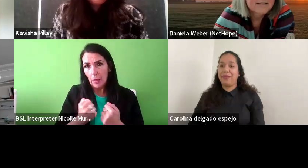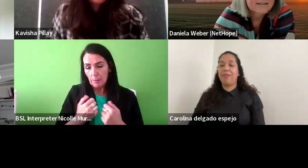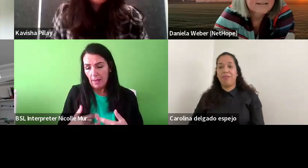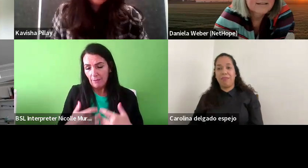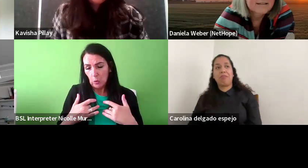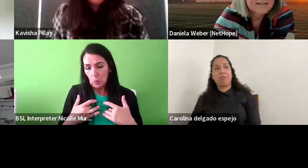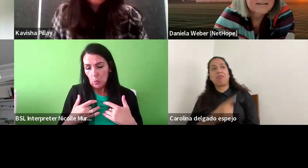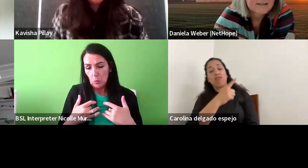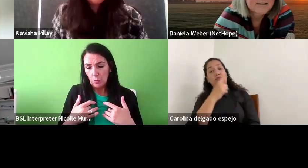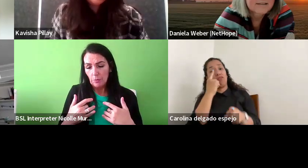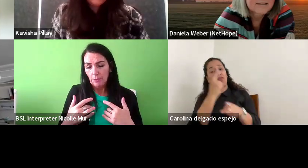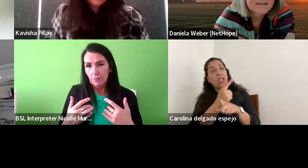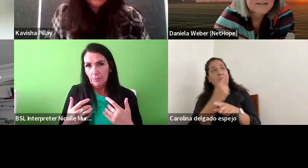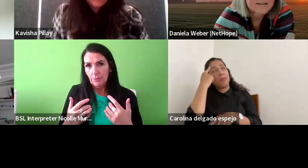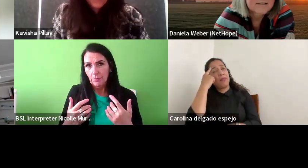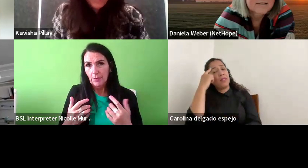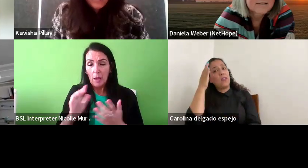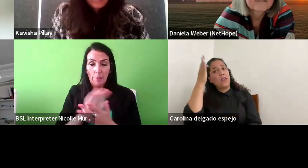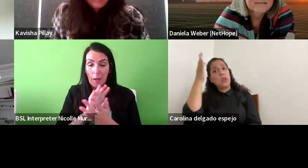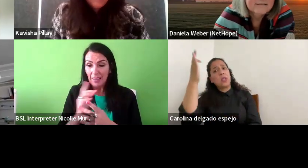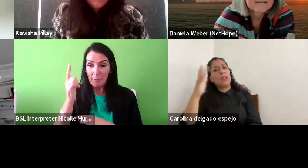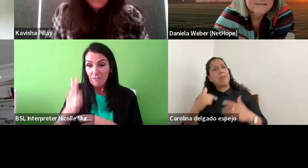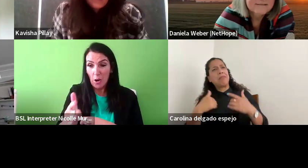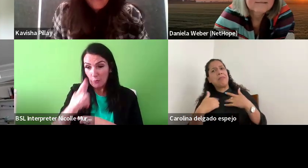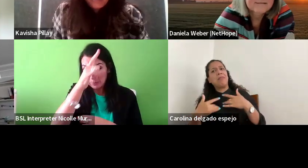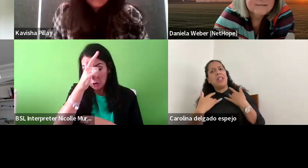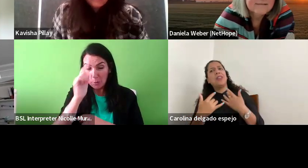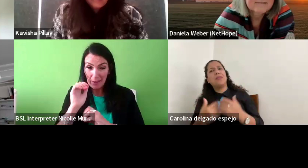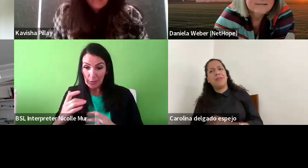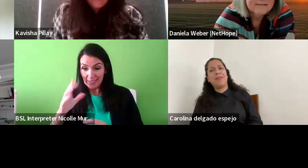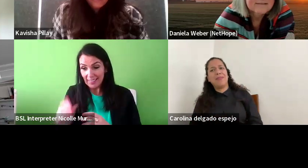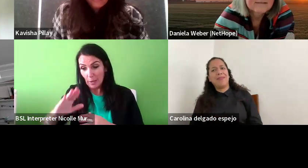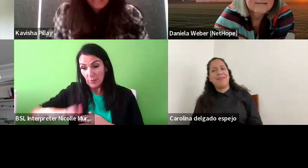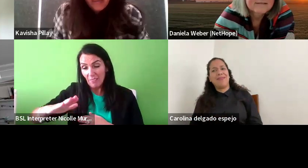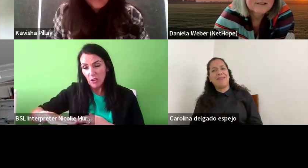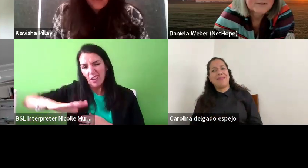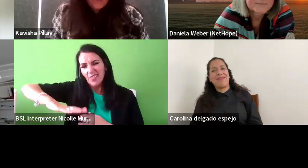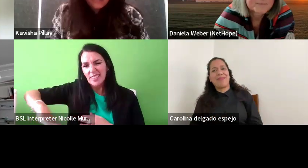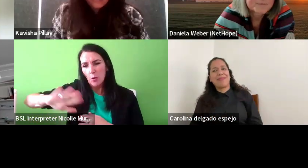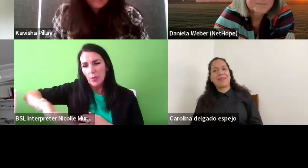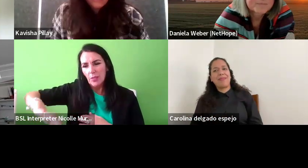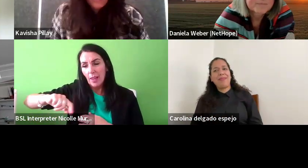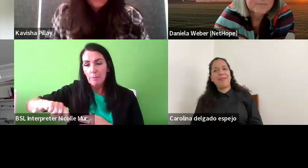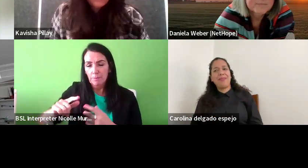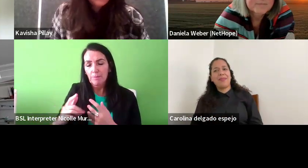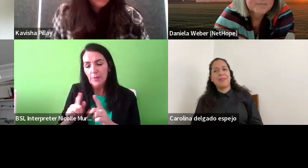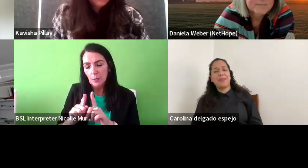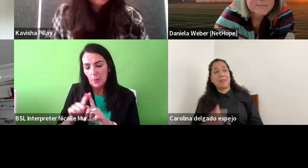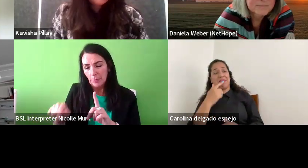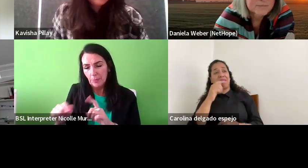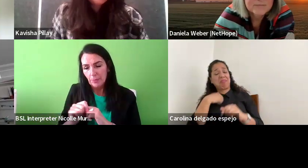I'm glad that we're talking from different sides of the world. So in South Africa and Southern Africa, and perhaps on the continent,